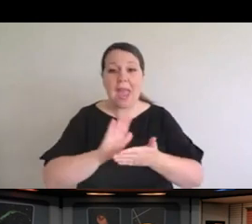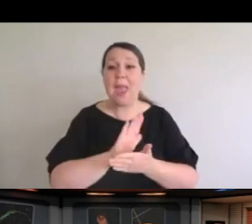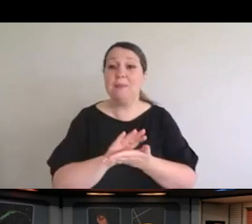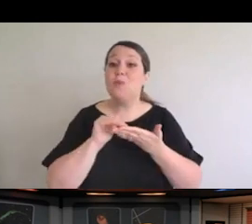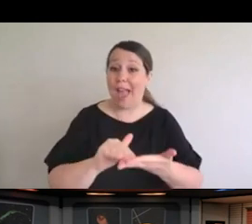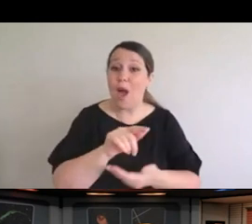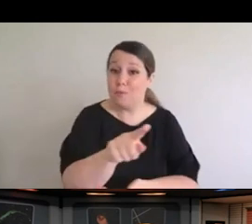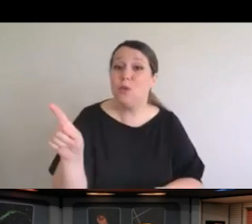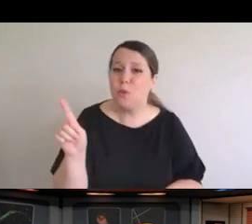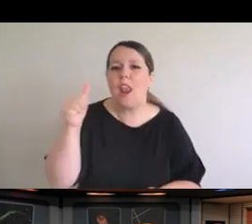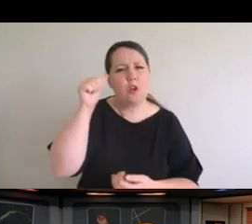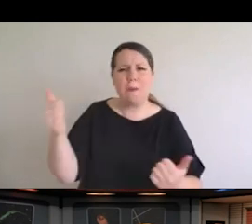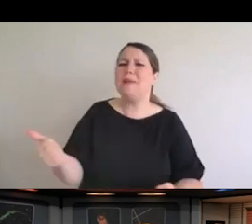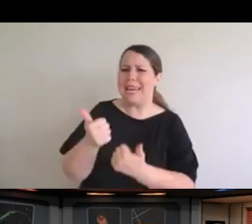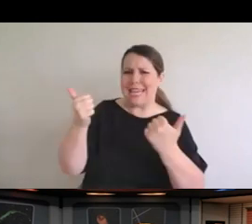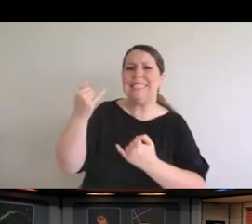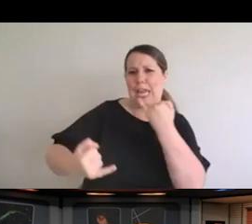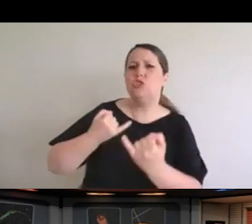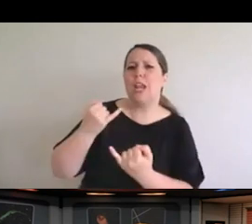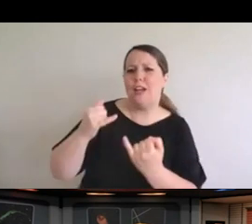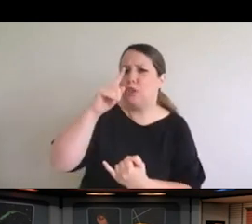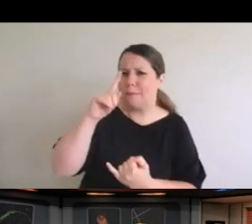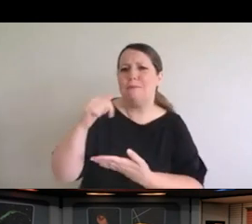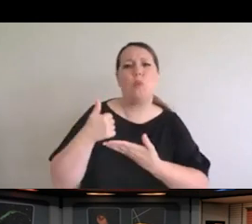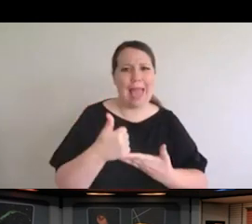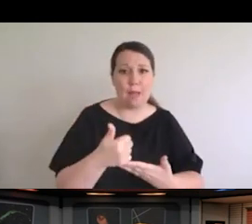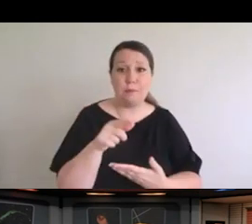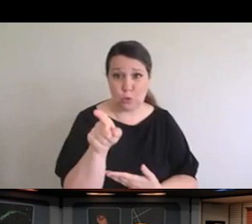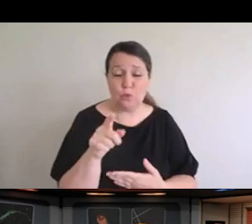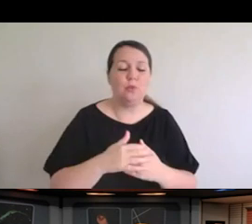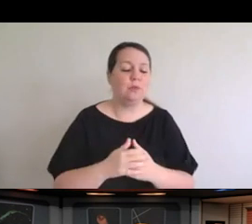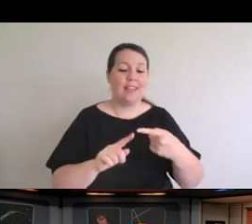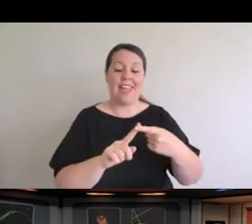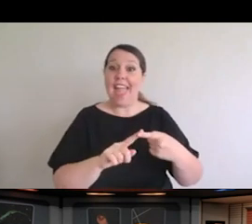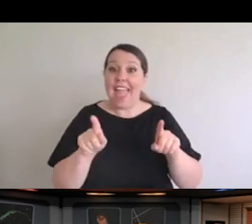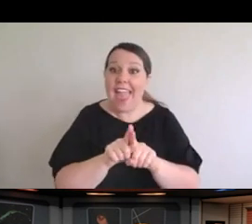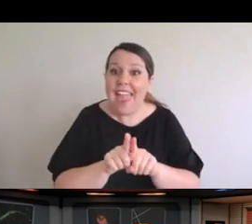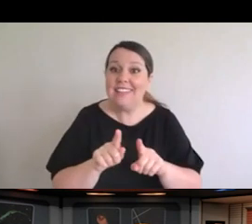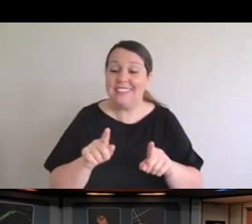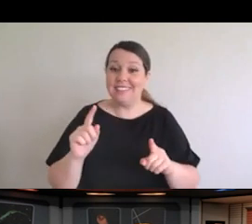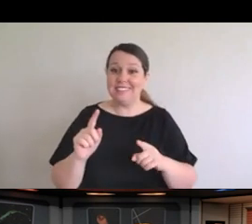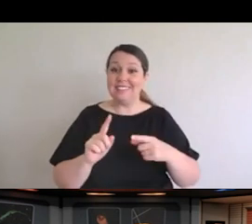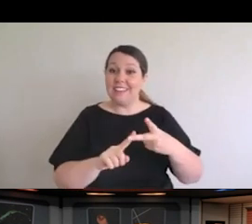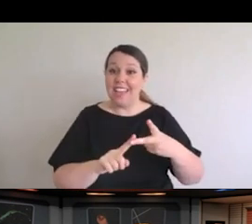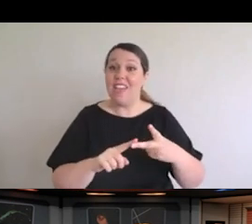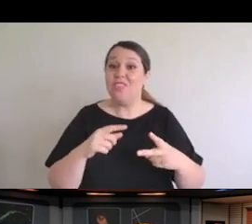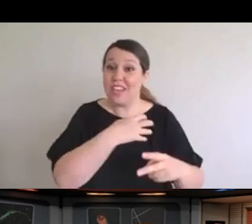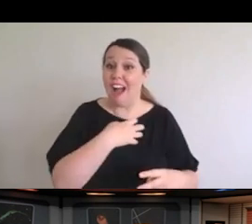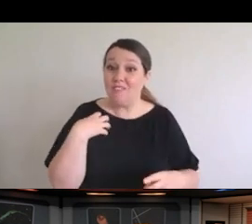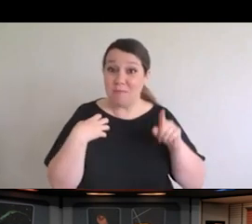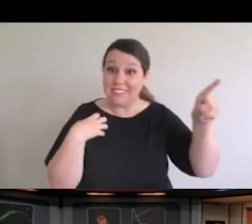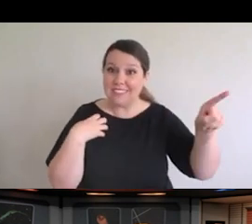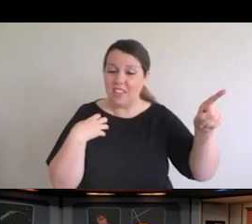people who would too. So that's point number one. So you, and you got the government talking legislation, not the right legislation,